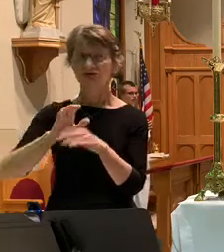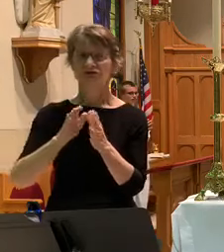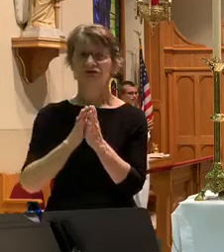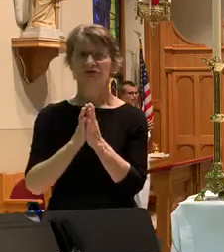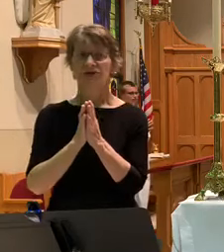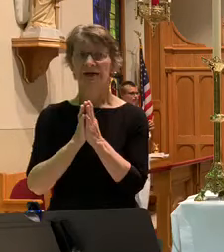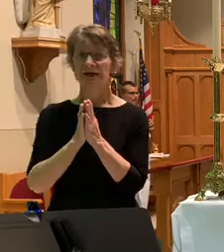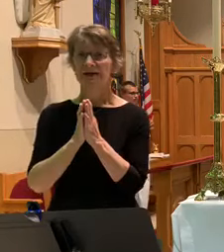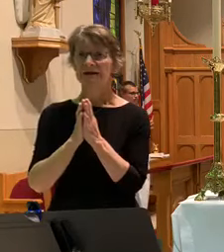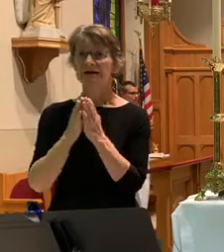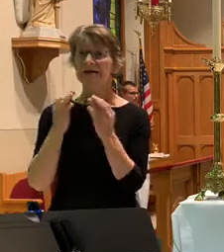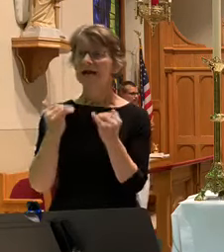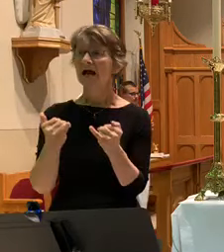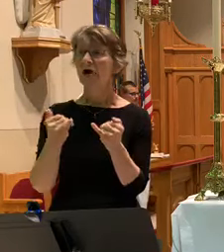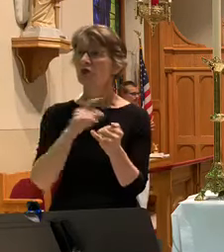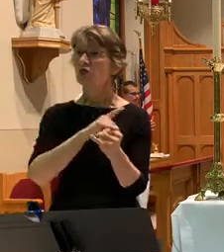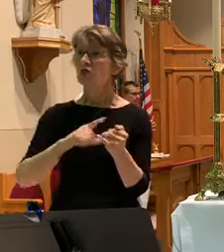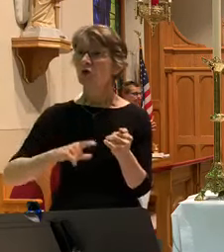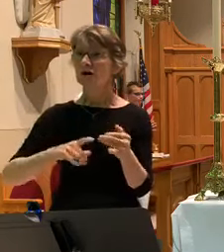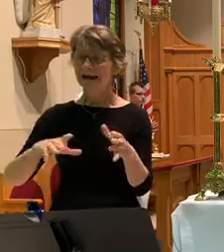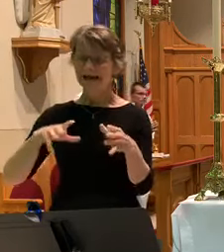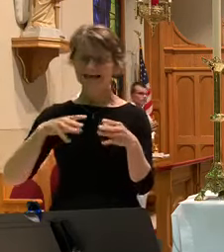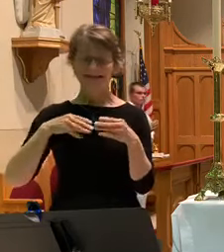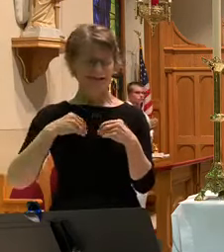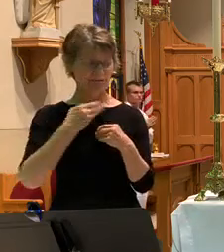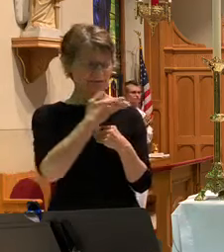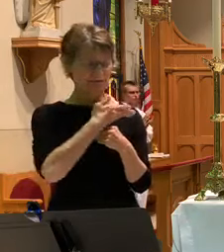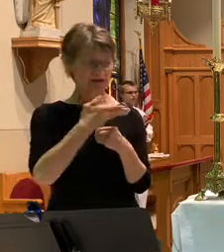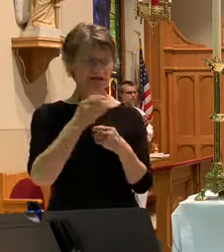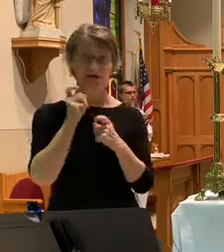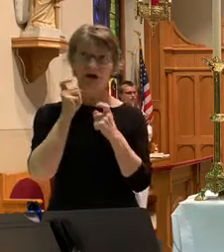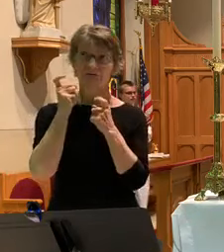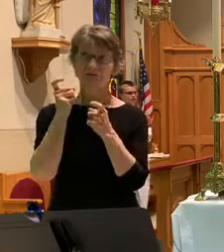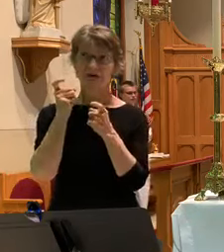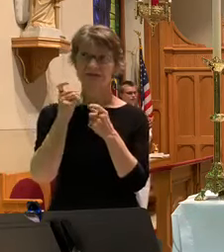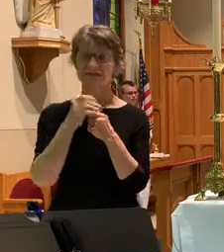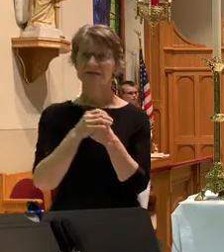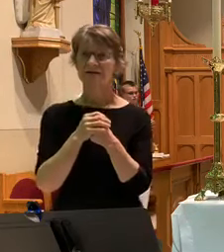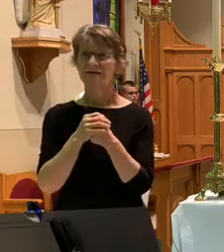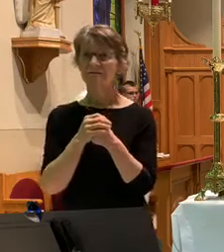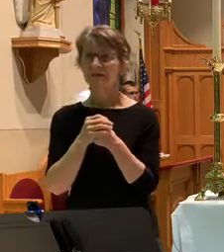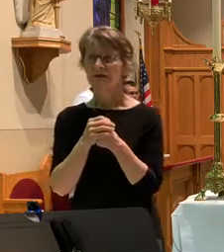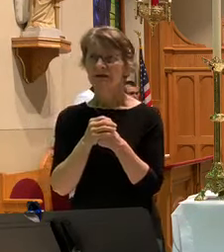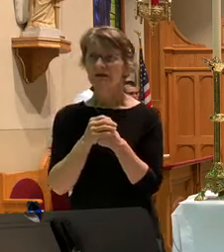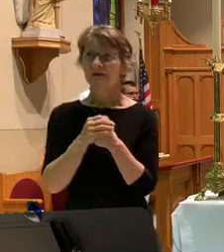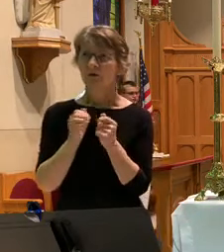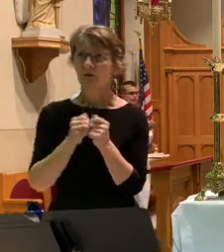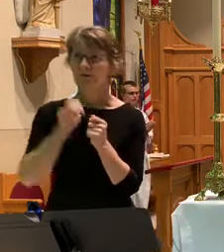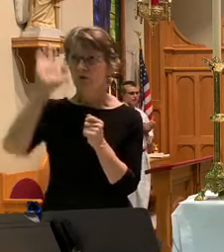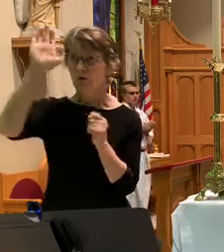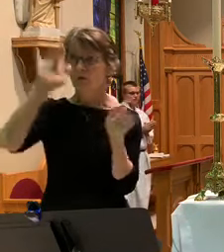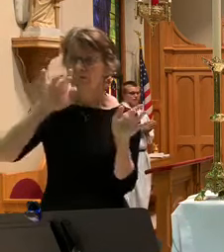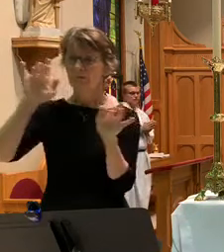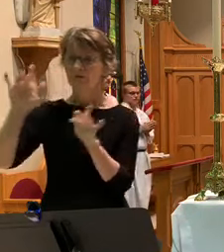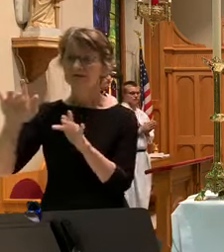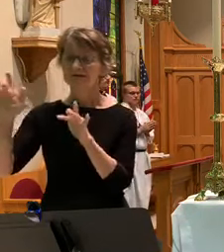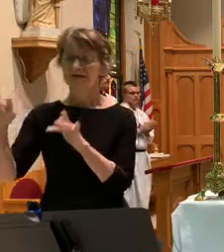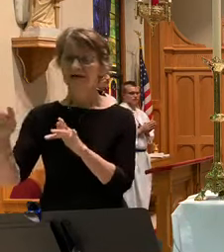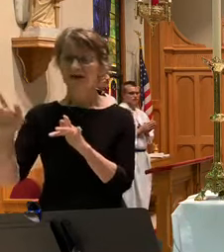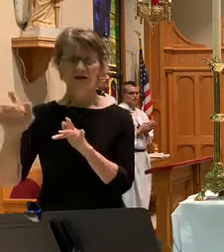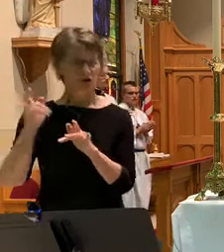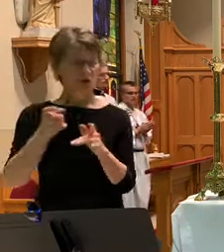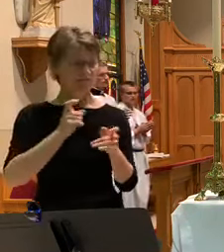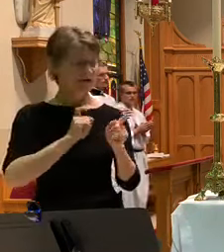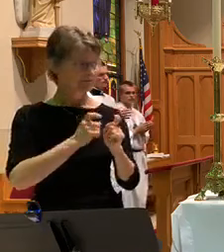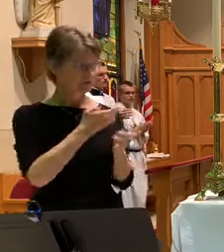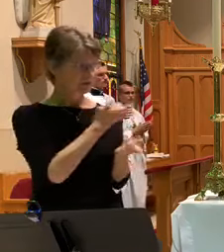Be pleased, O Lord, to accept the offerings of your church. For in your mercy you have given them to be offered, and by